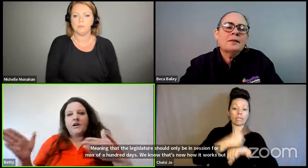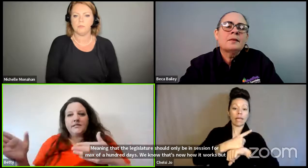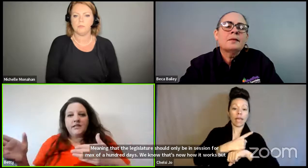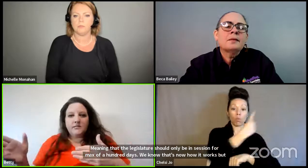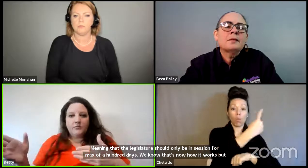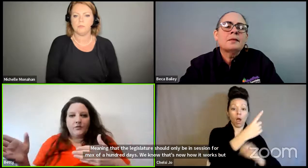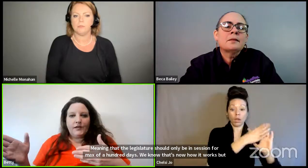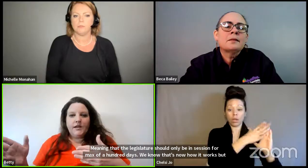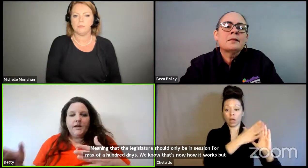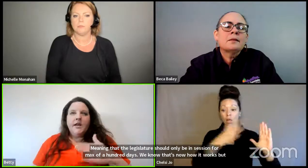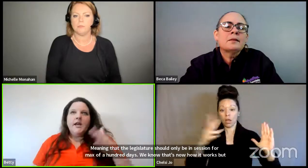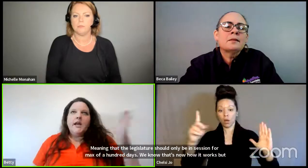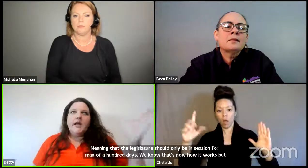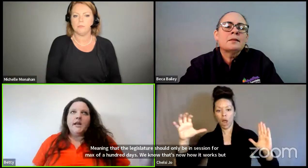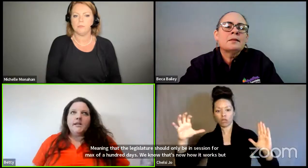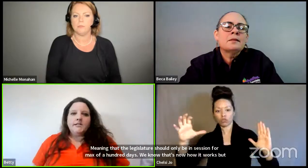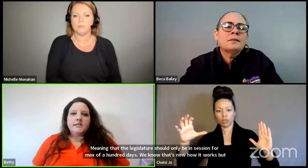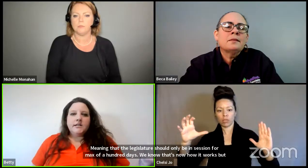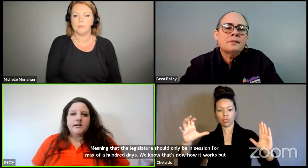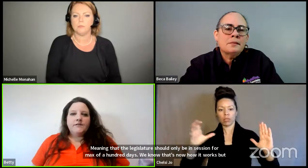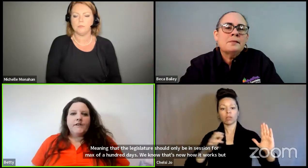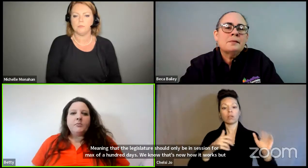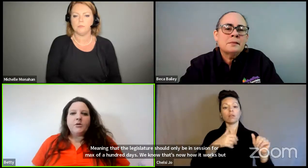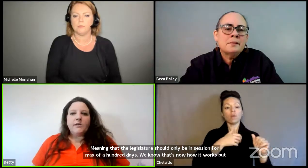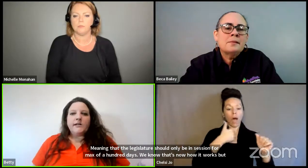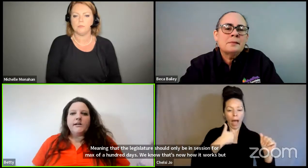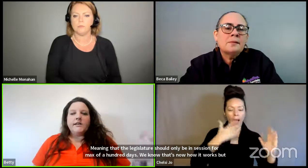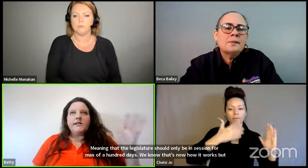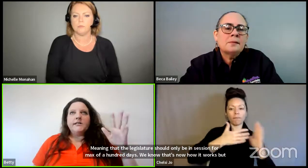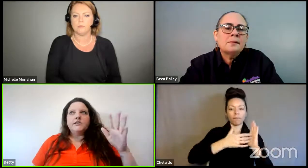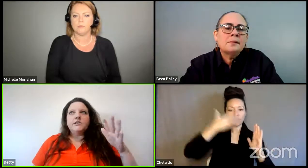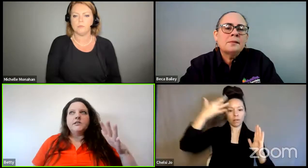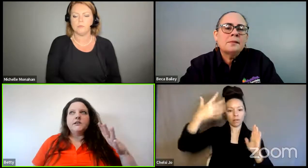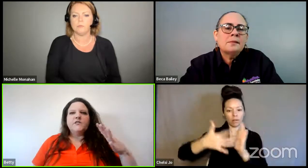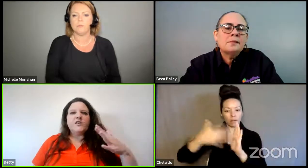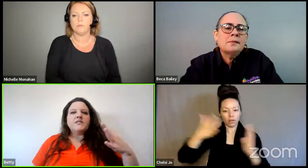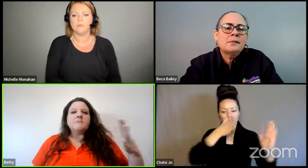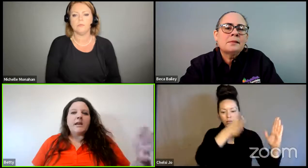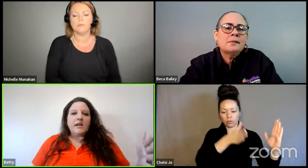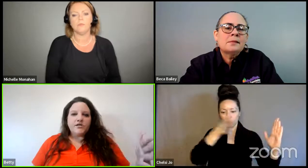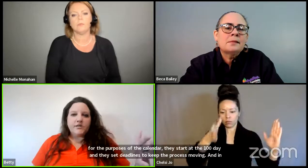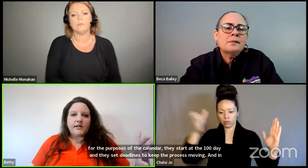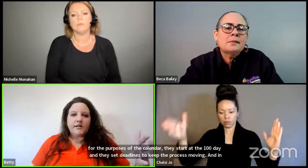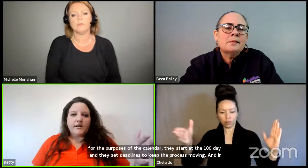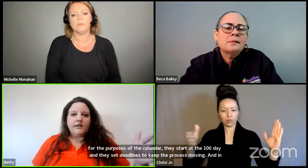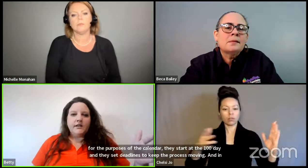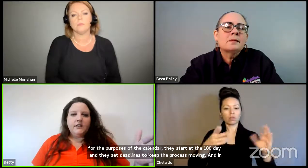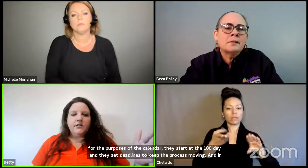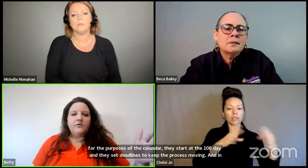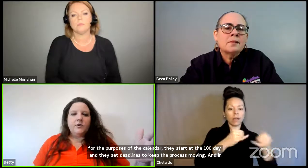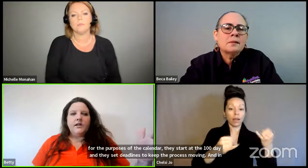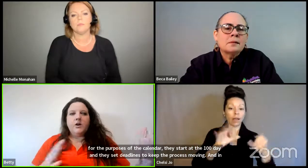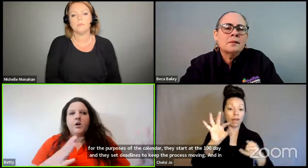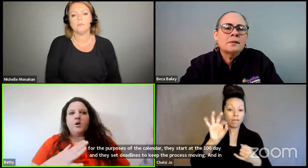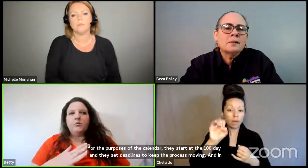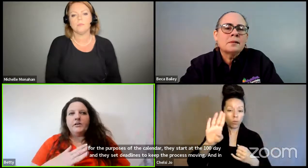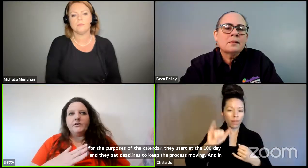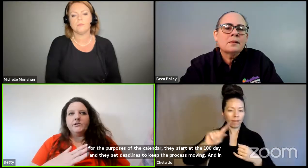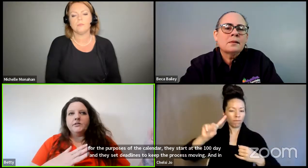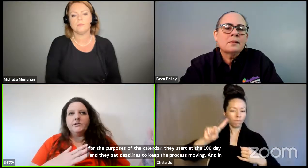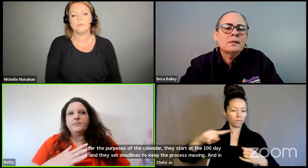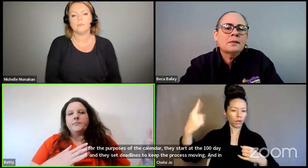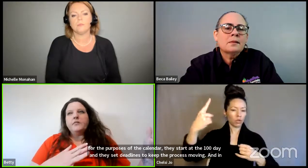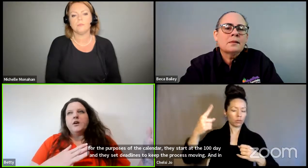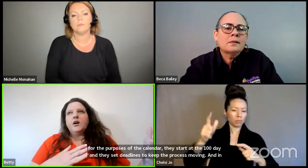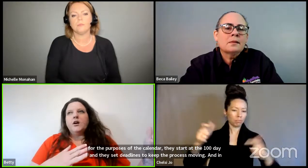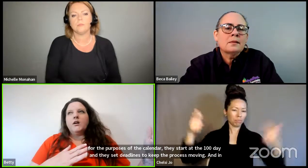the process moving. And in February is the first major deadline of when all